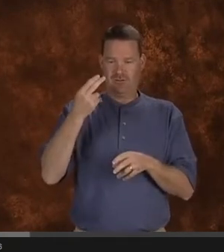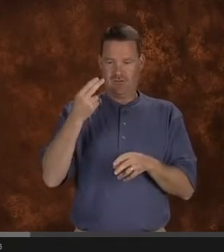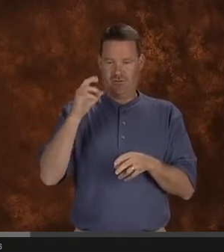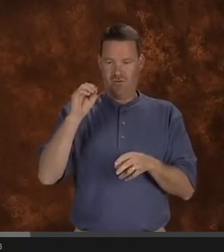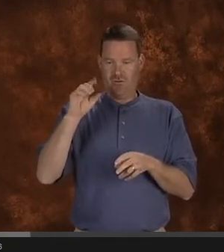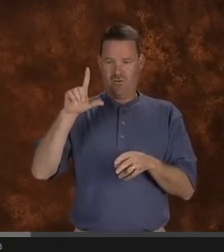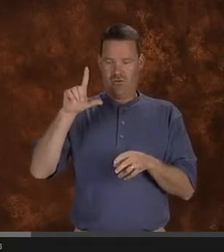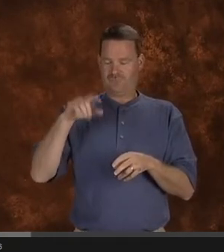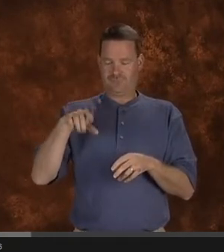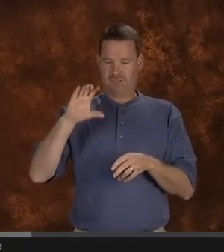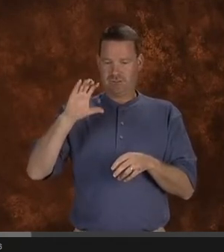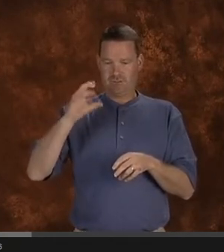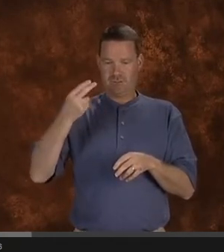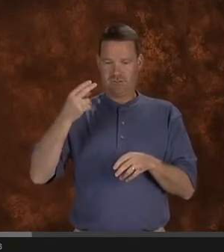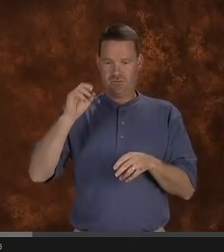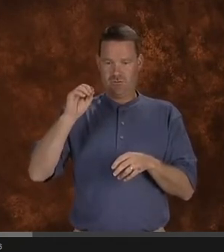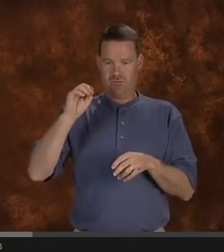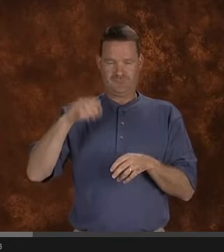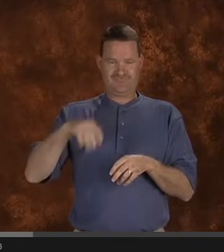Inside of there,